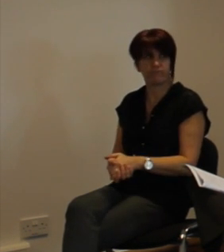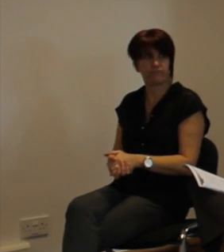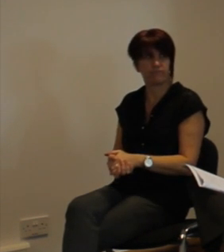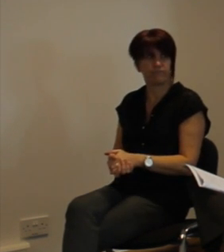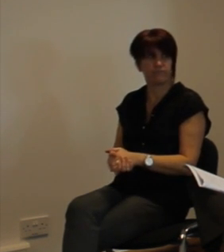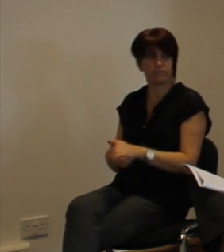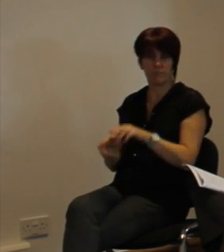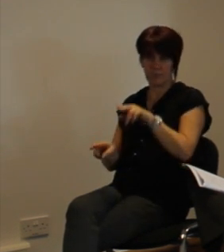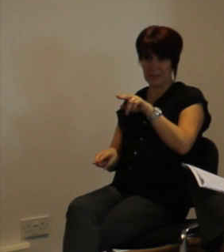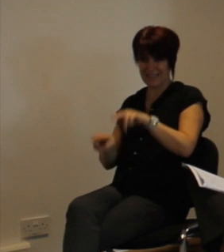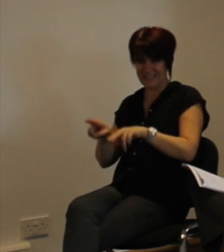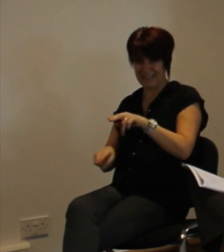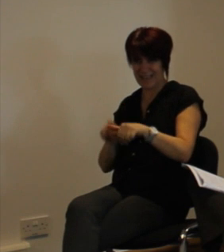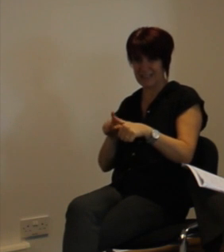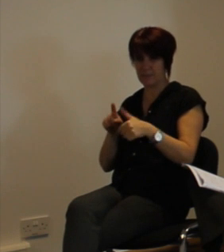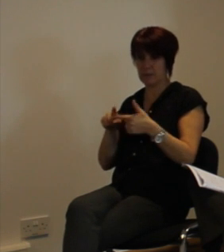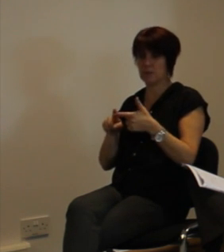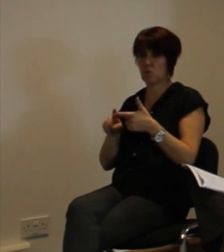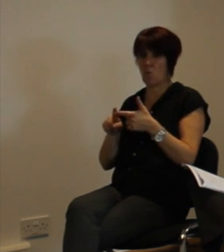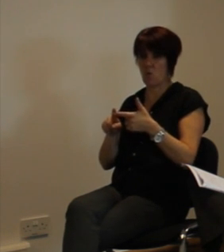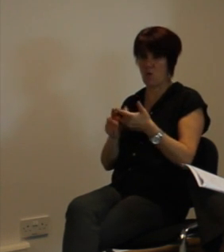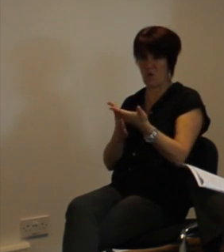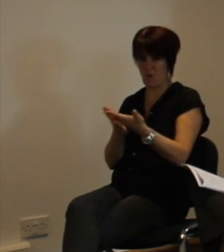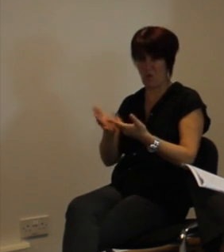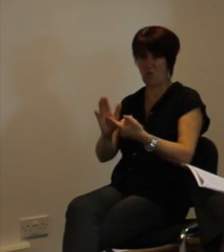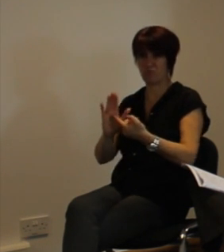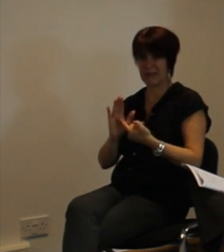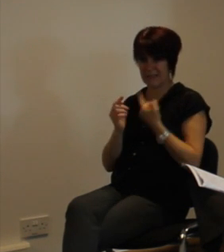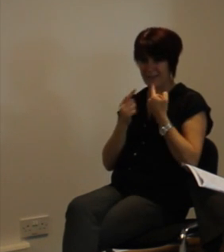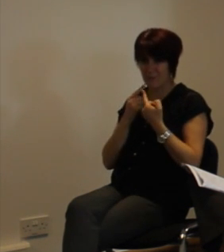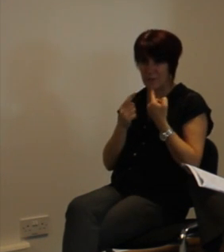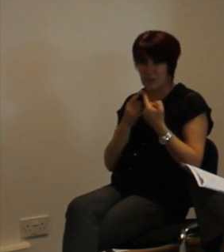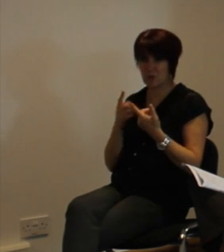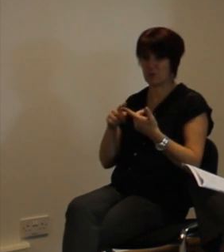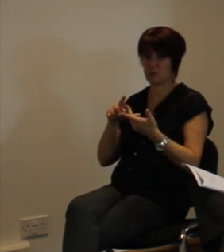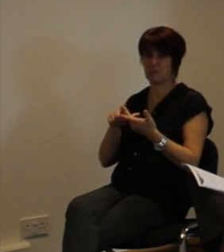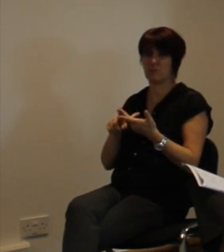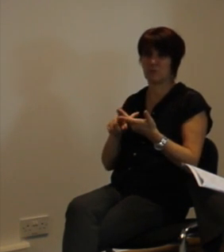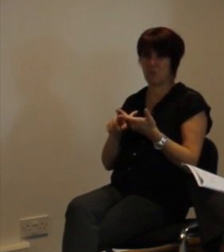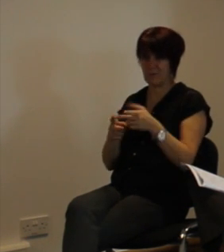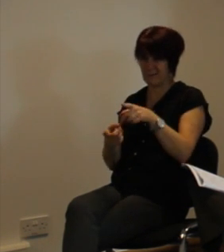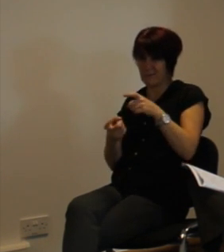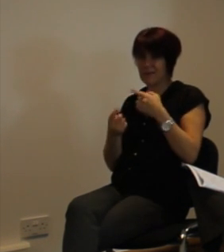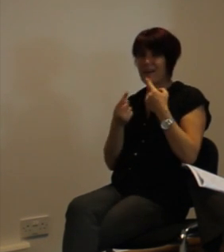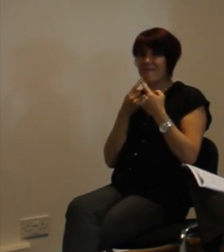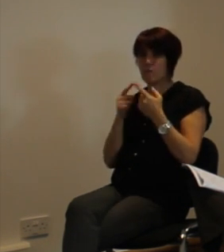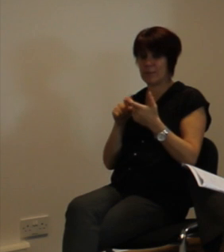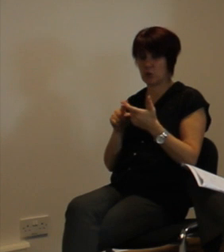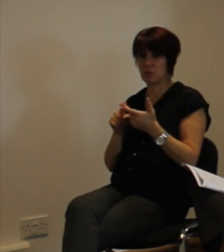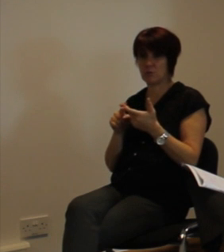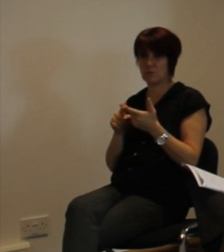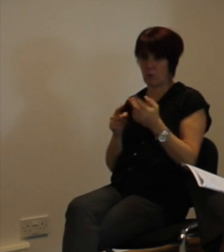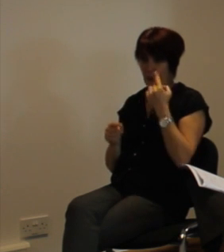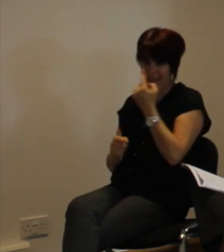surround assessment, surround the presentation of information to the learner, to elicit information as assessment around their evidence